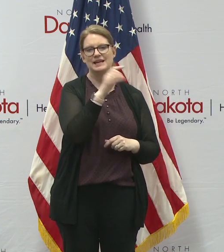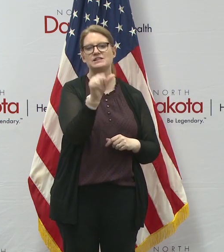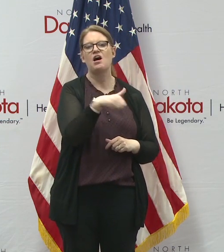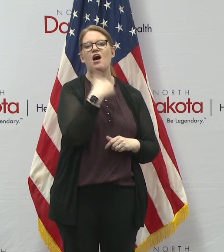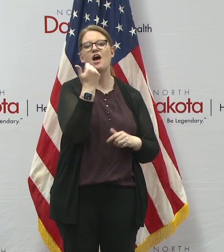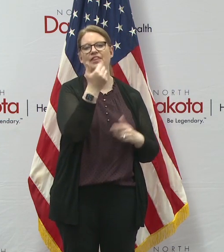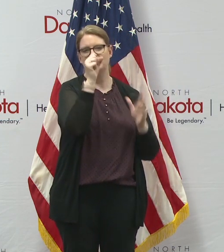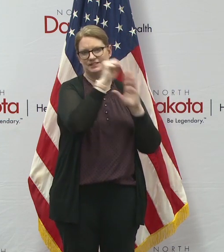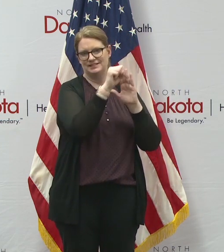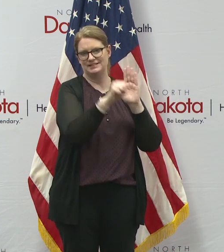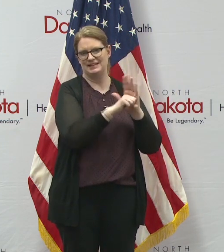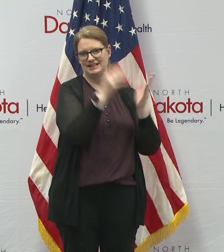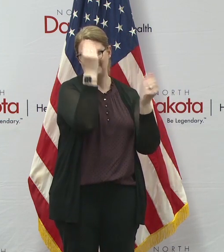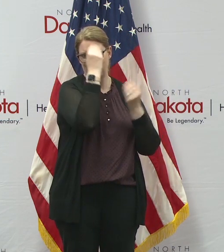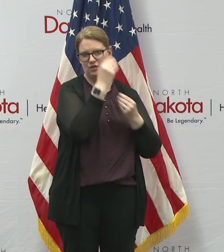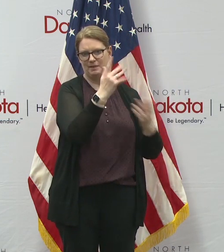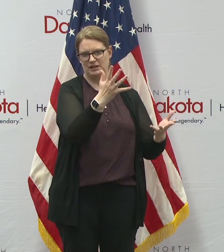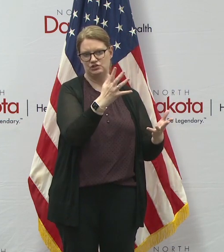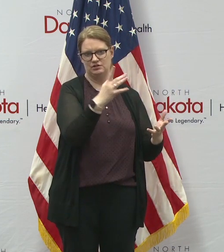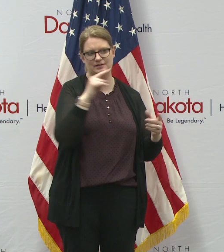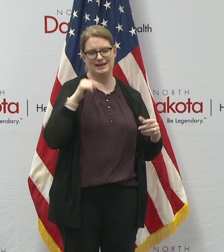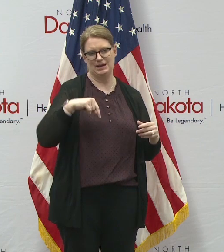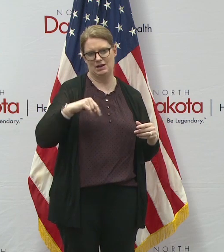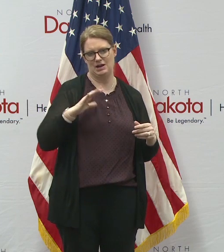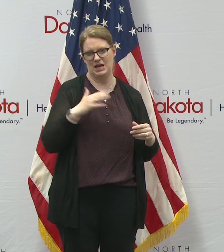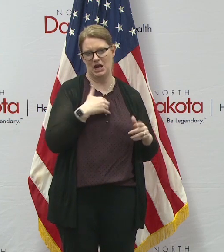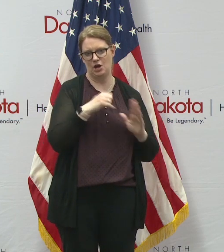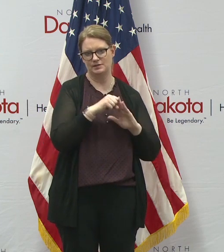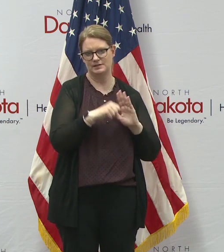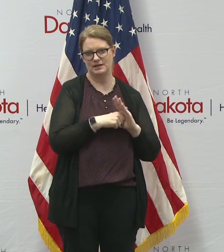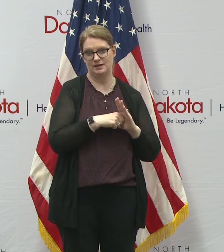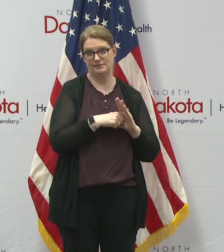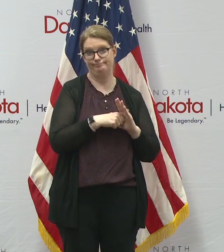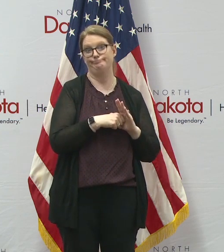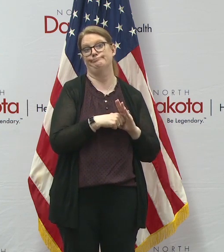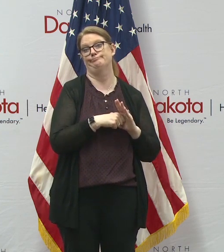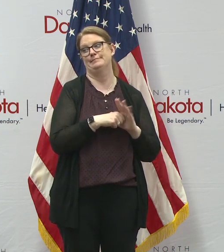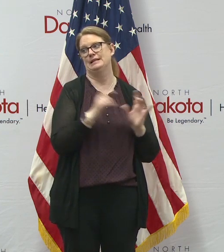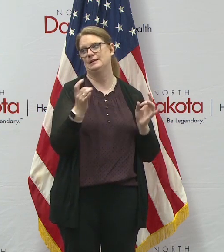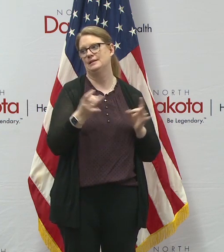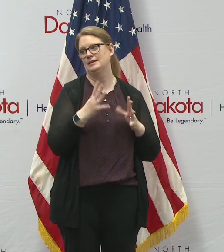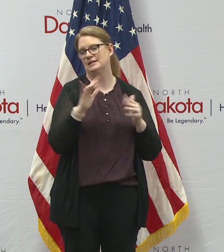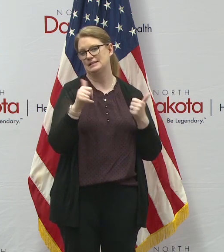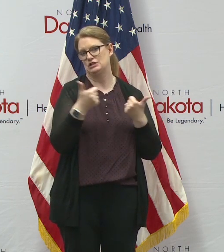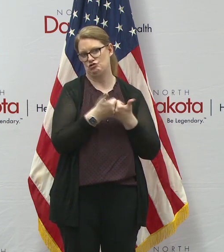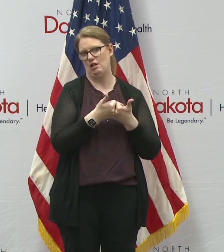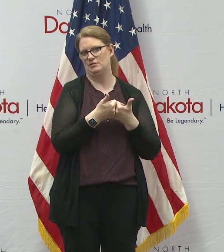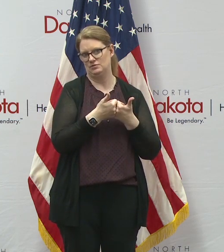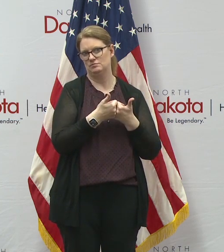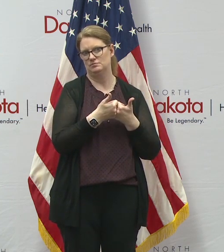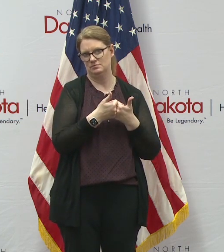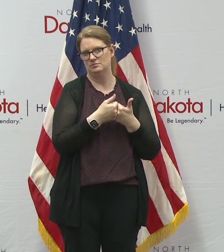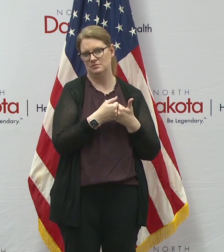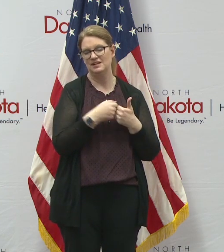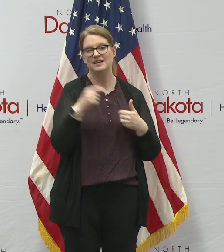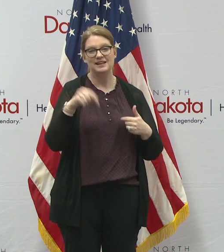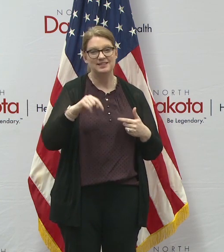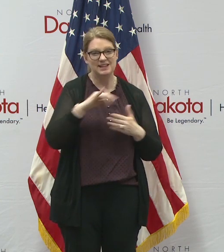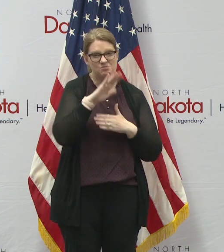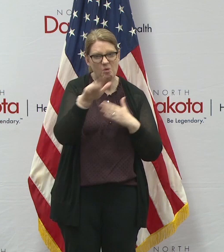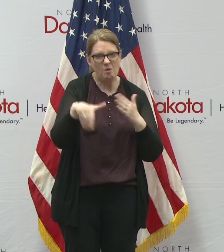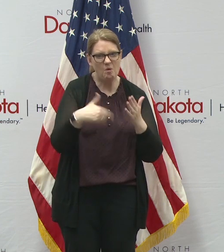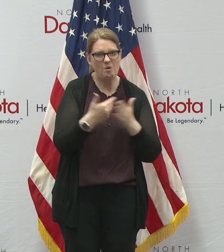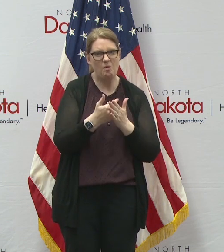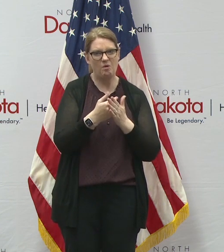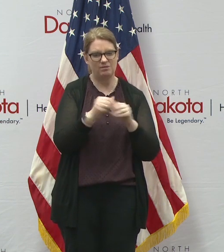data into North Dakota. So this is the challenge why during this whole pandemic is